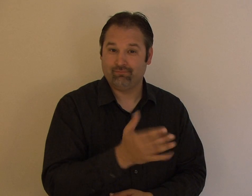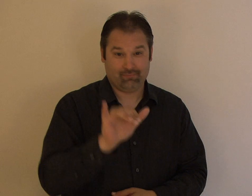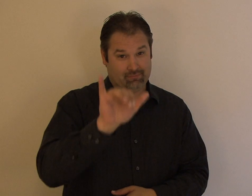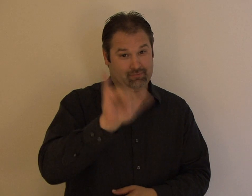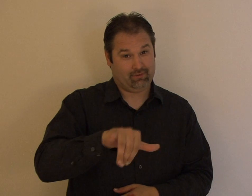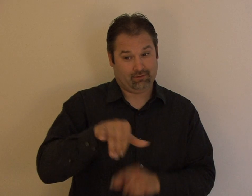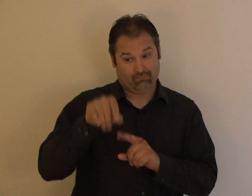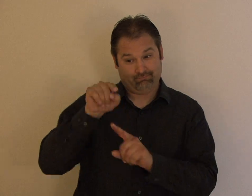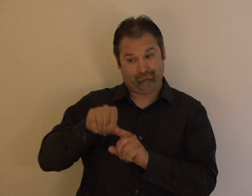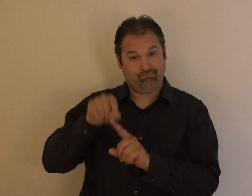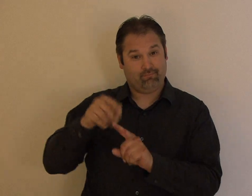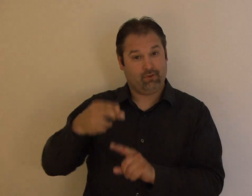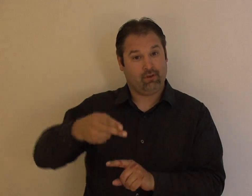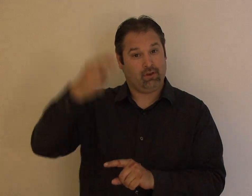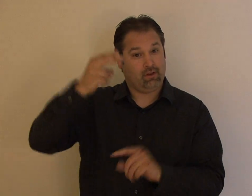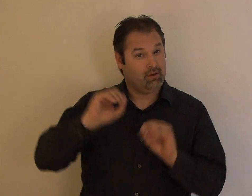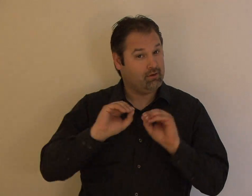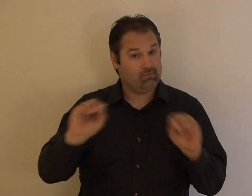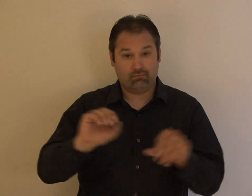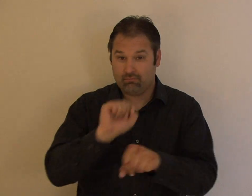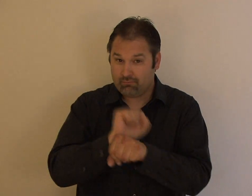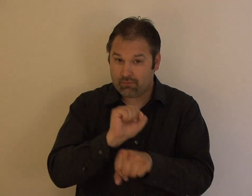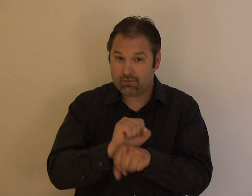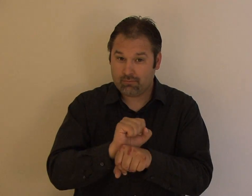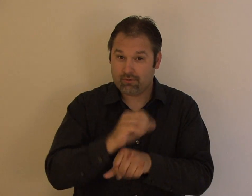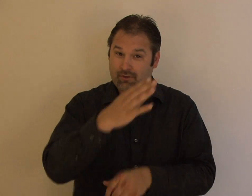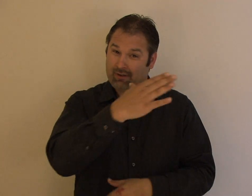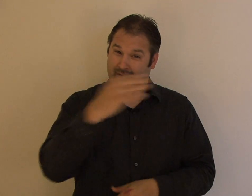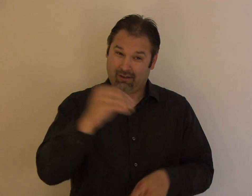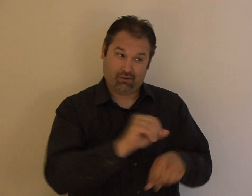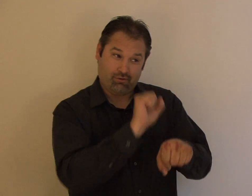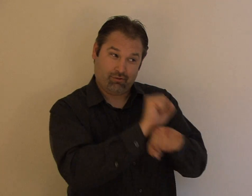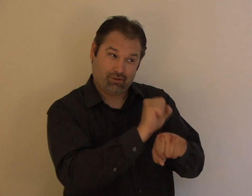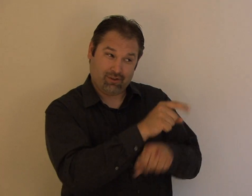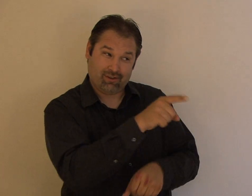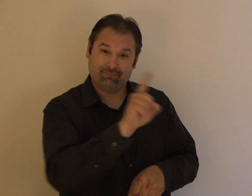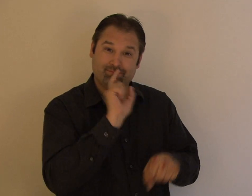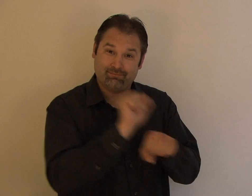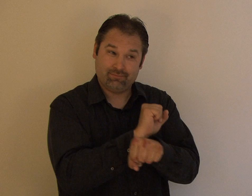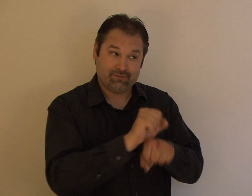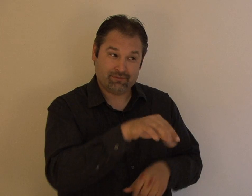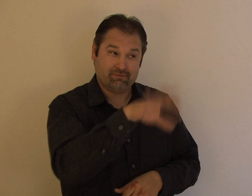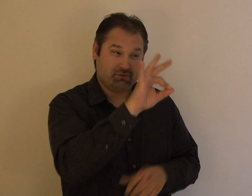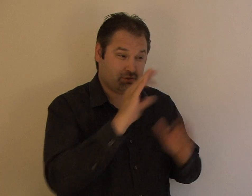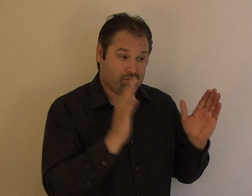High unemployment and very few jobs lead to a very competitive job market.